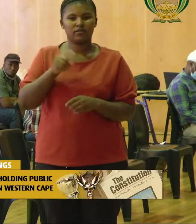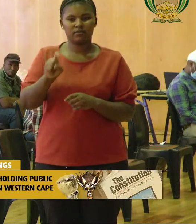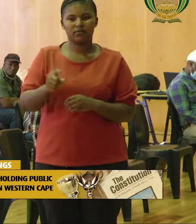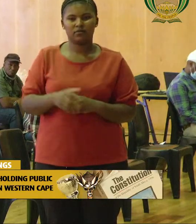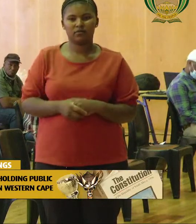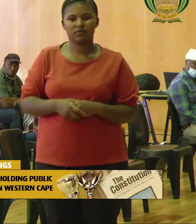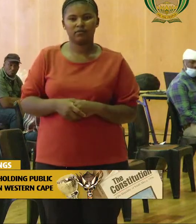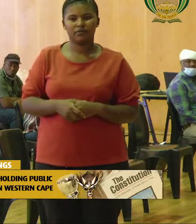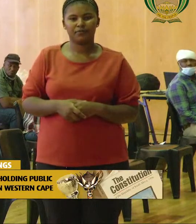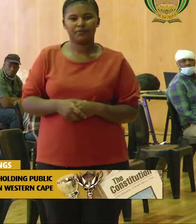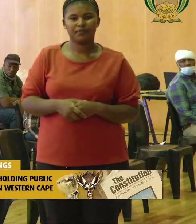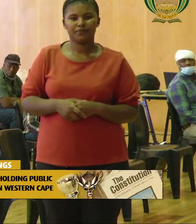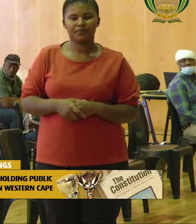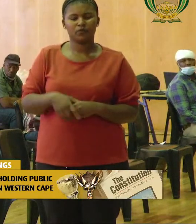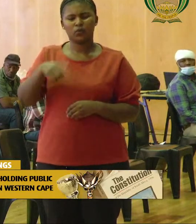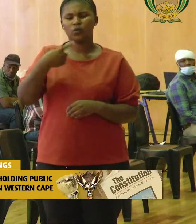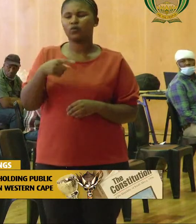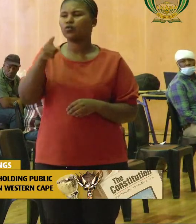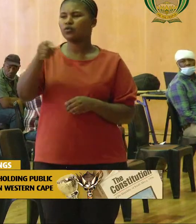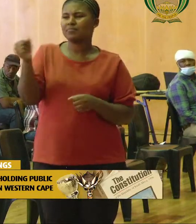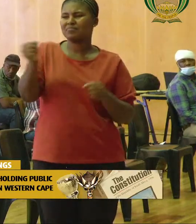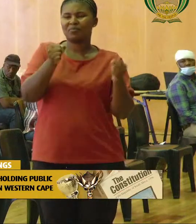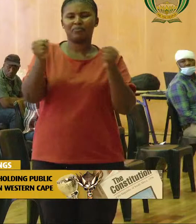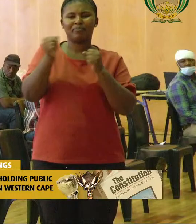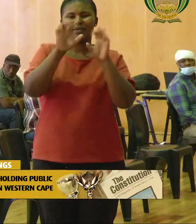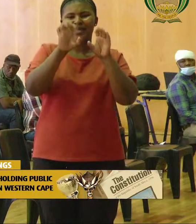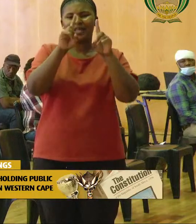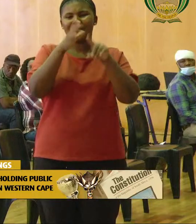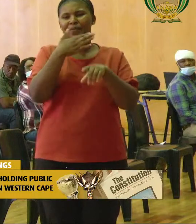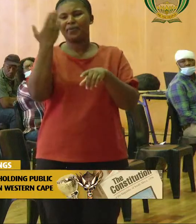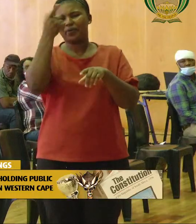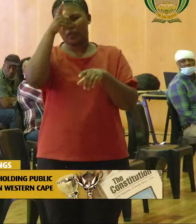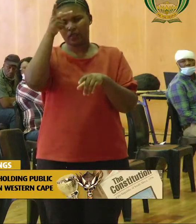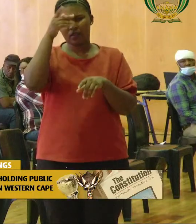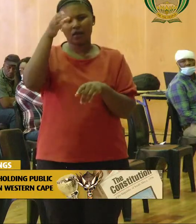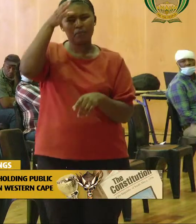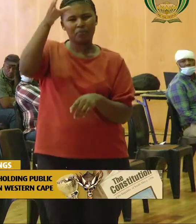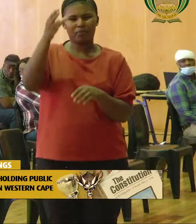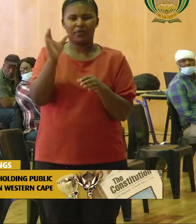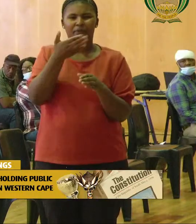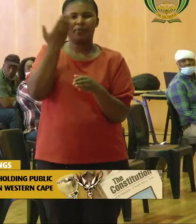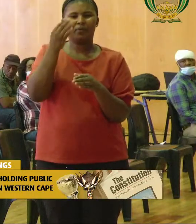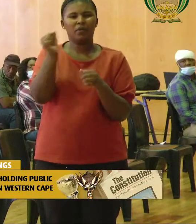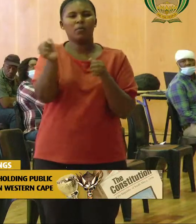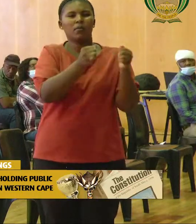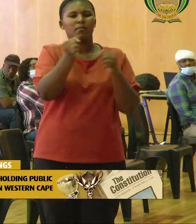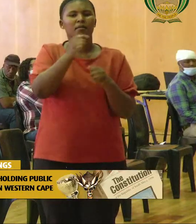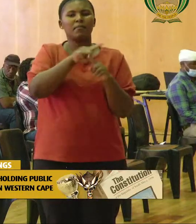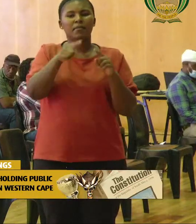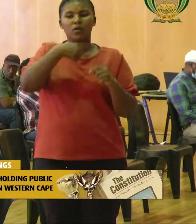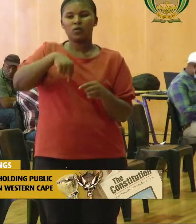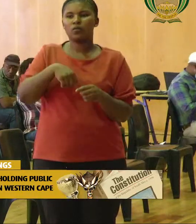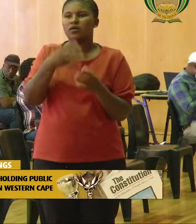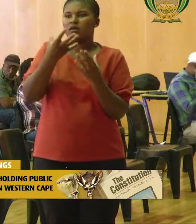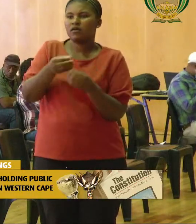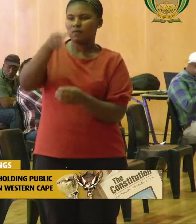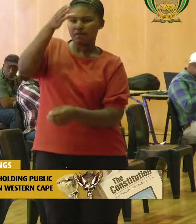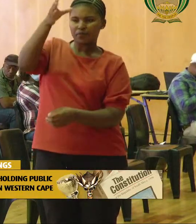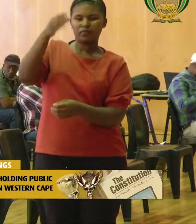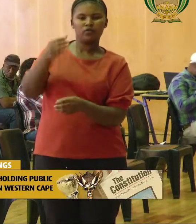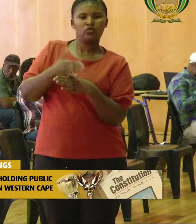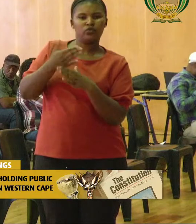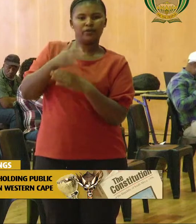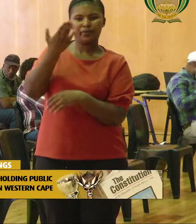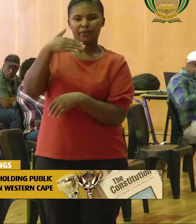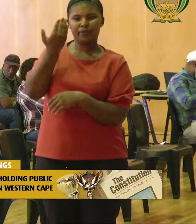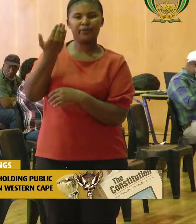are putting uneducated people in positions that is not supposed to be in that positions. They are getting